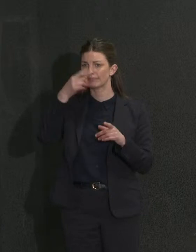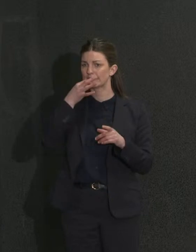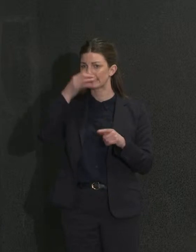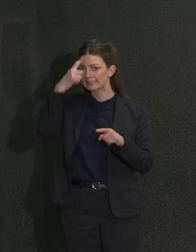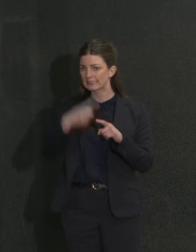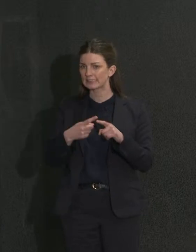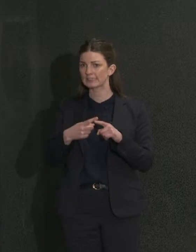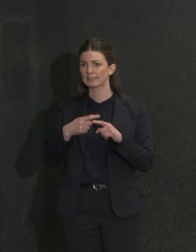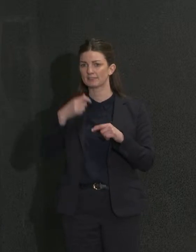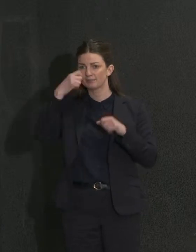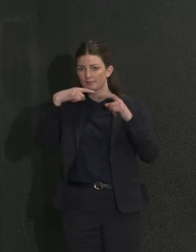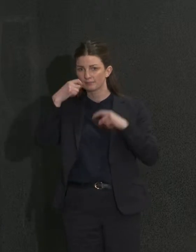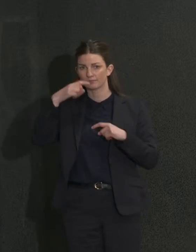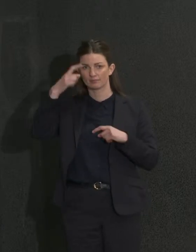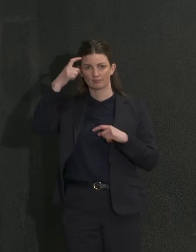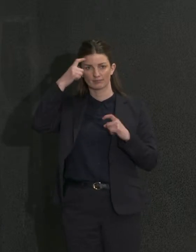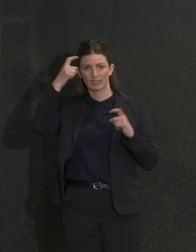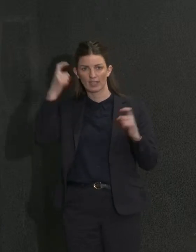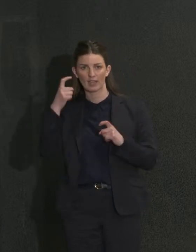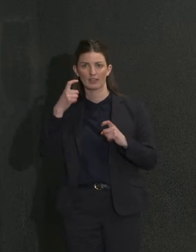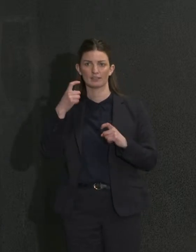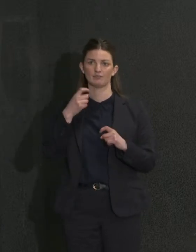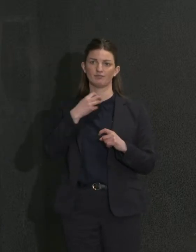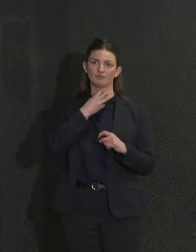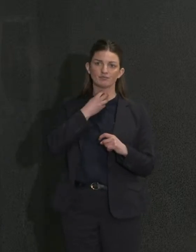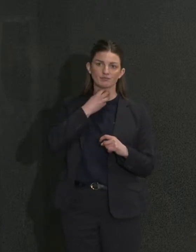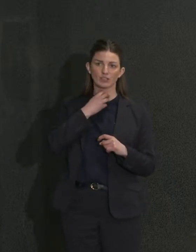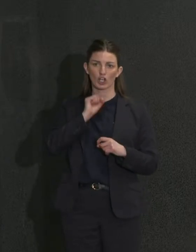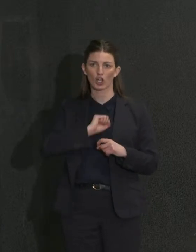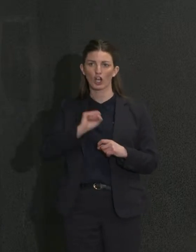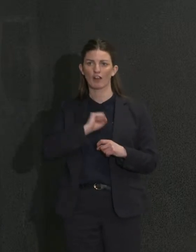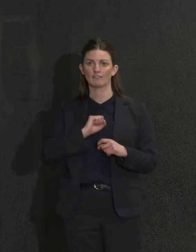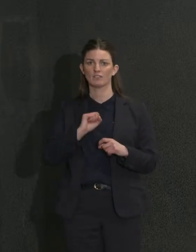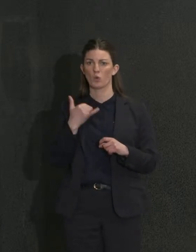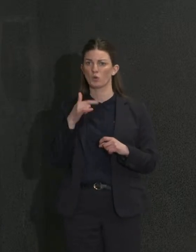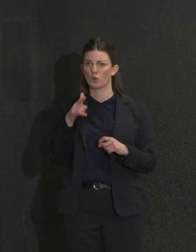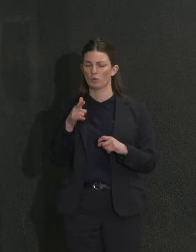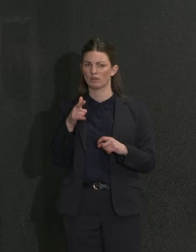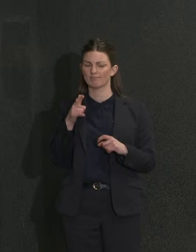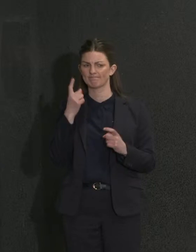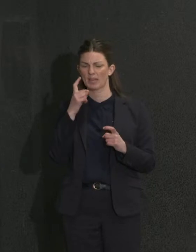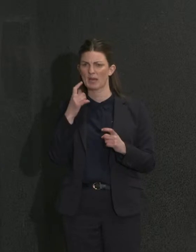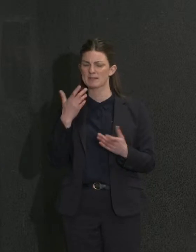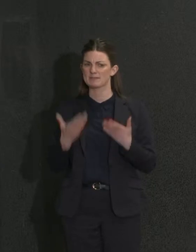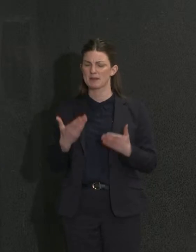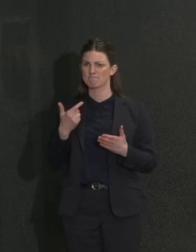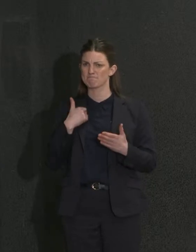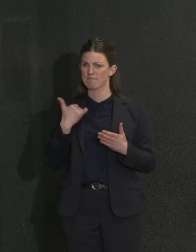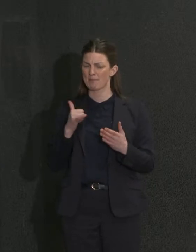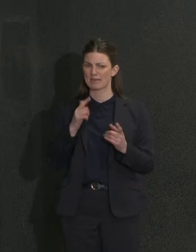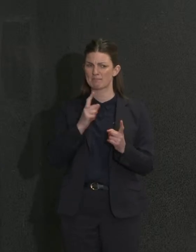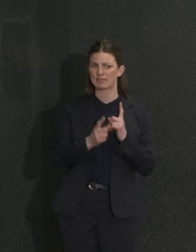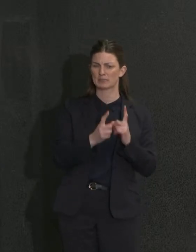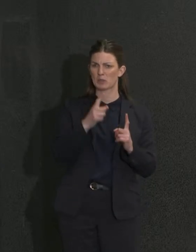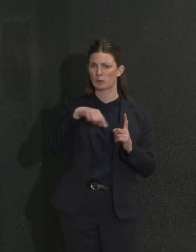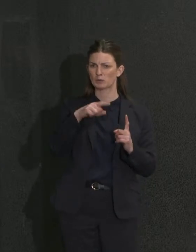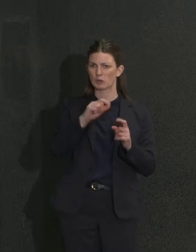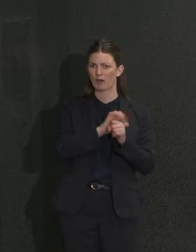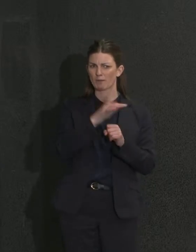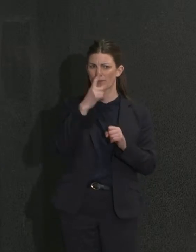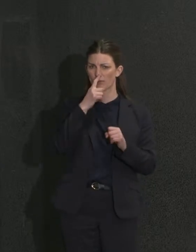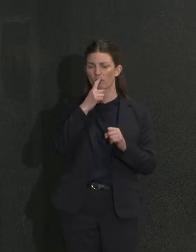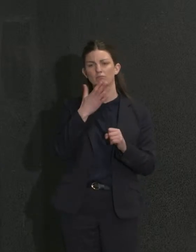all concerned that you may have been involved in this in one way or another, just come and get tested. There is no negative consequence from doing that. Ryan, entered our